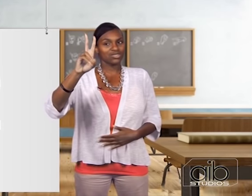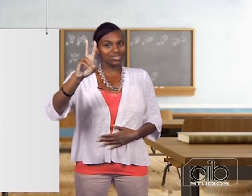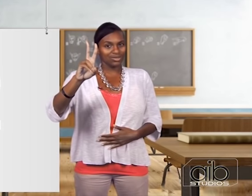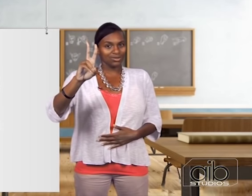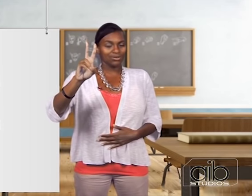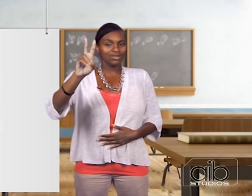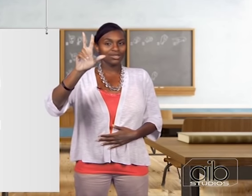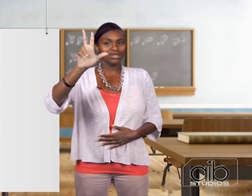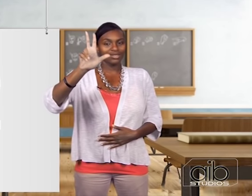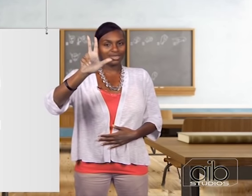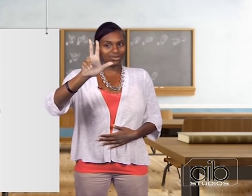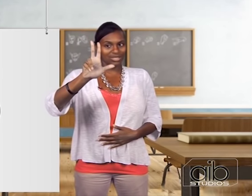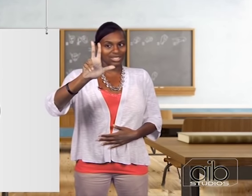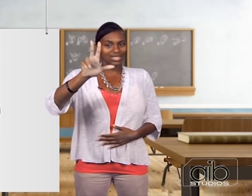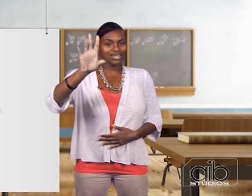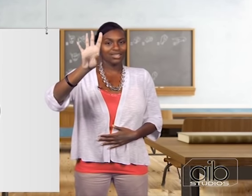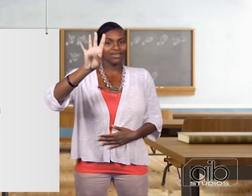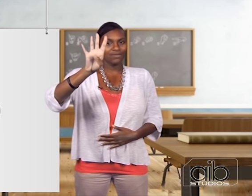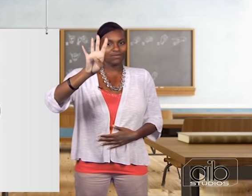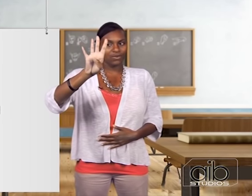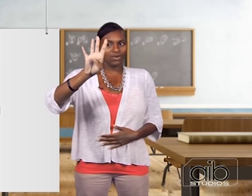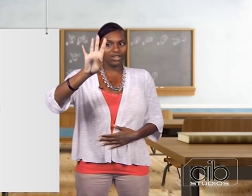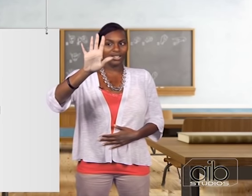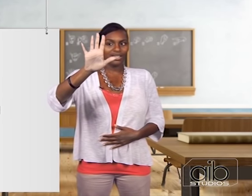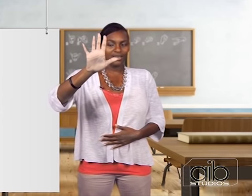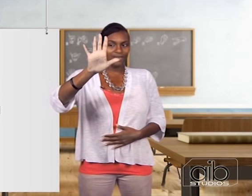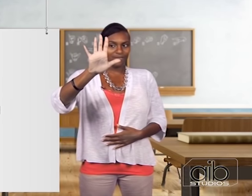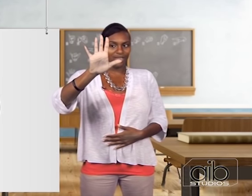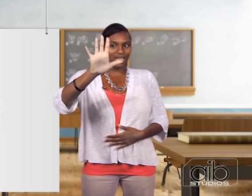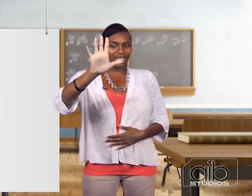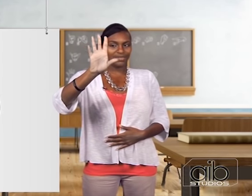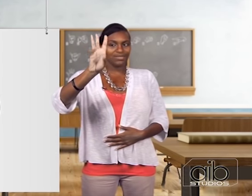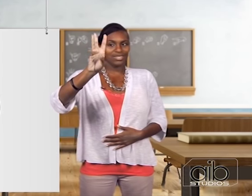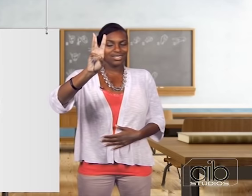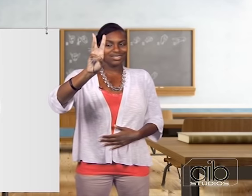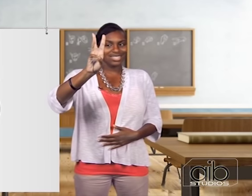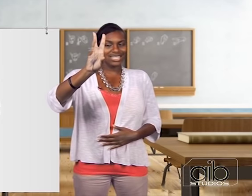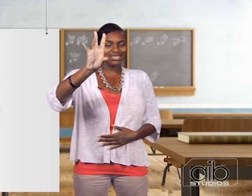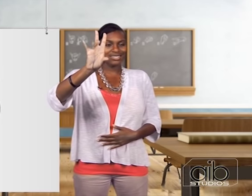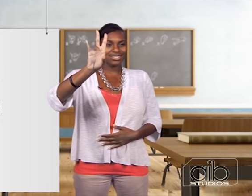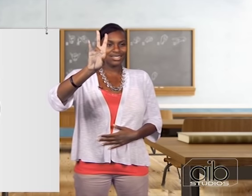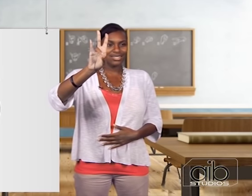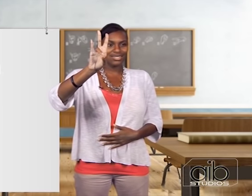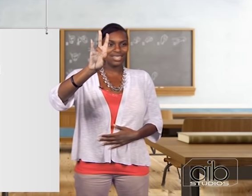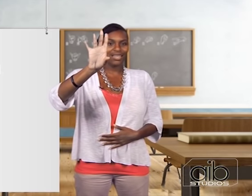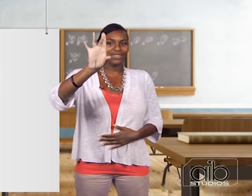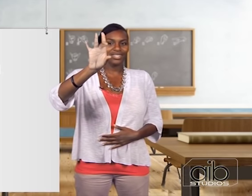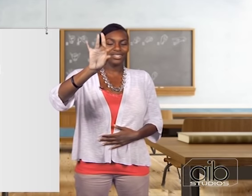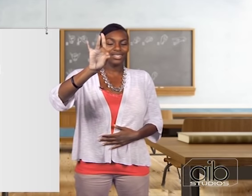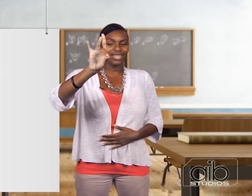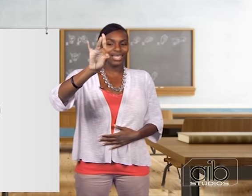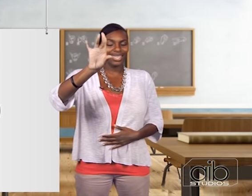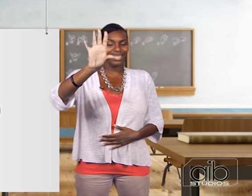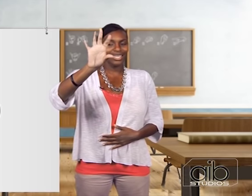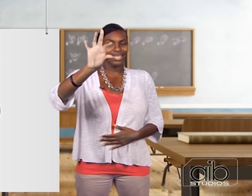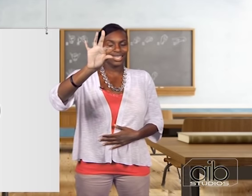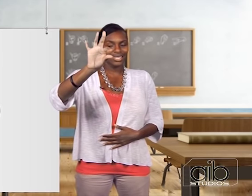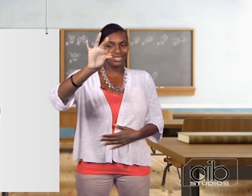2, 3, 4, 5, 6, 7, 8,